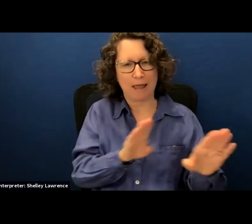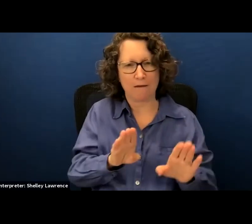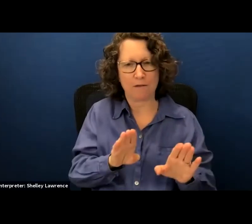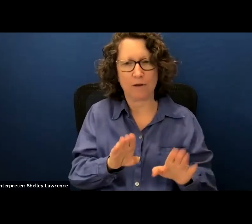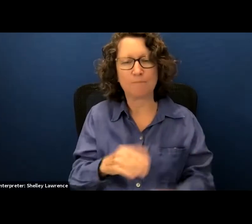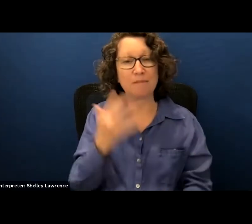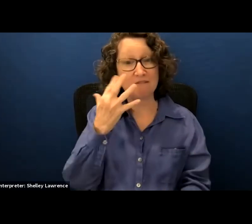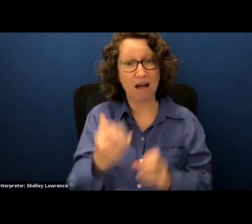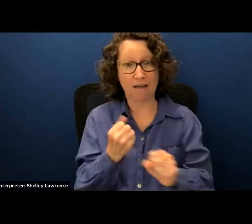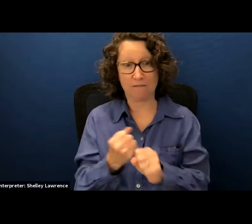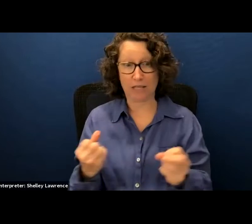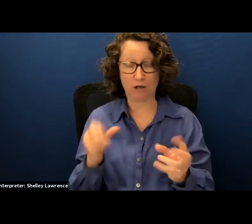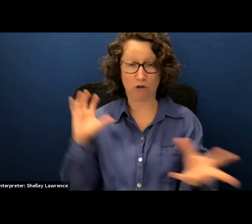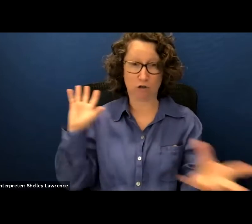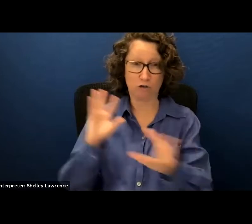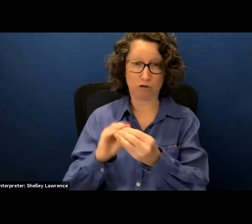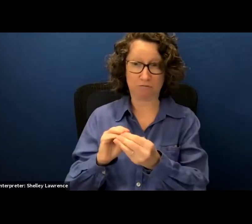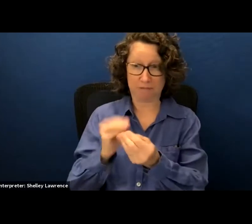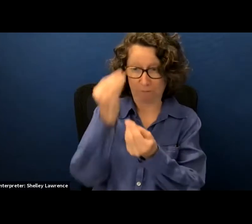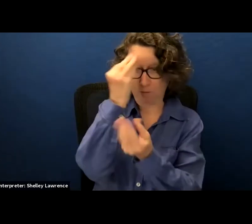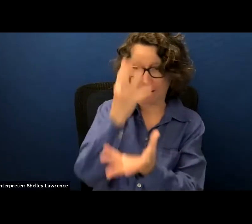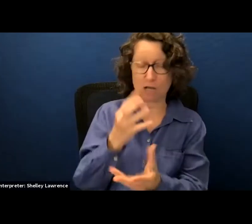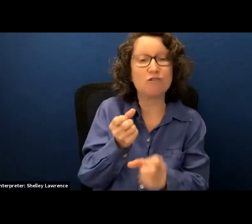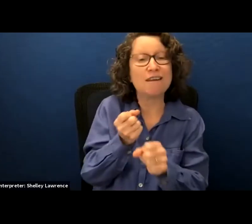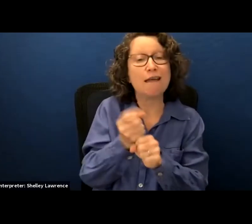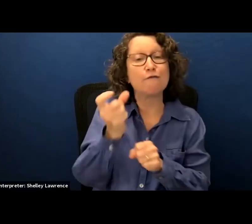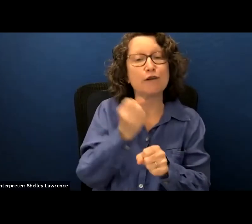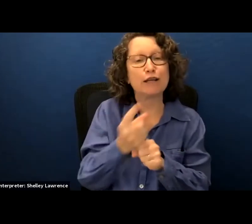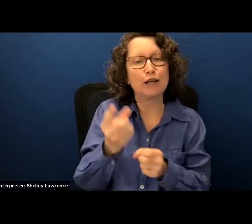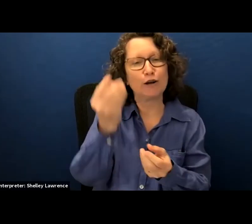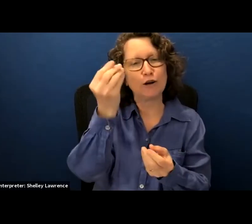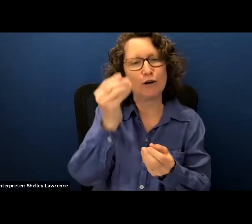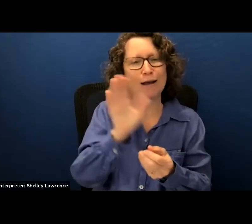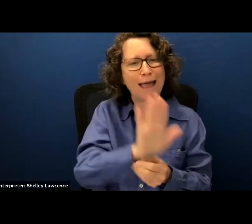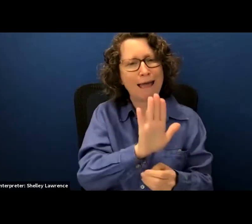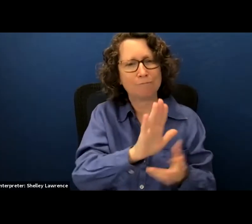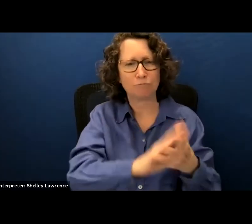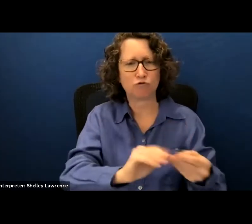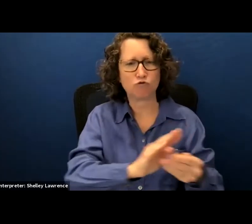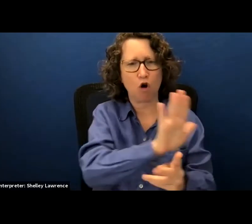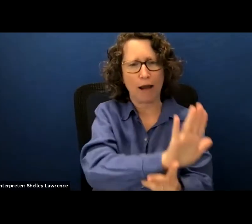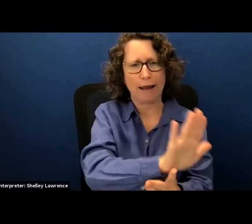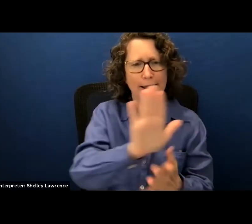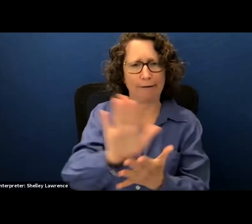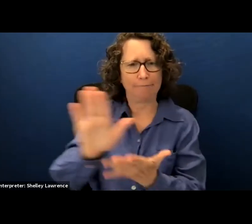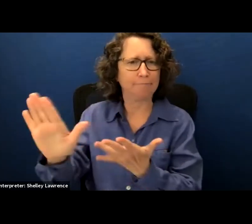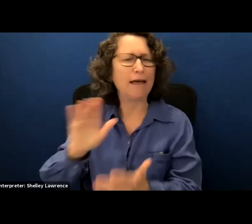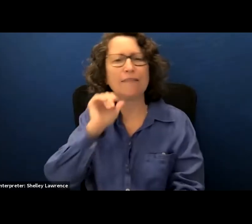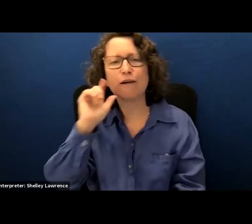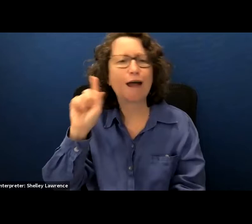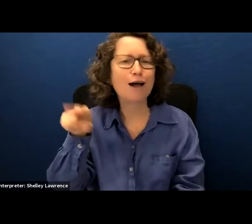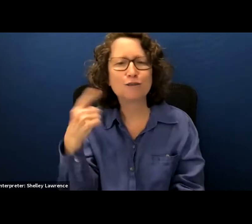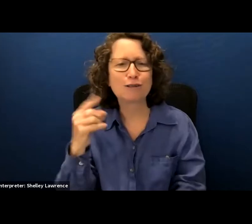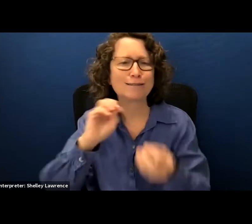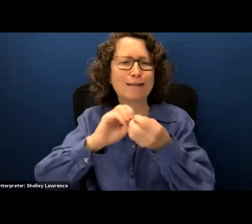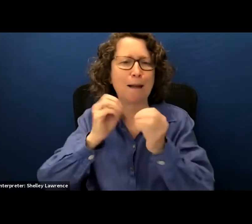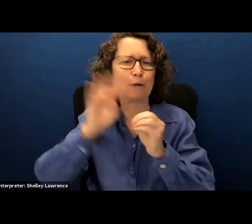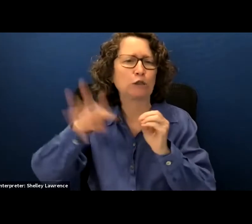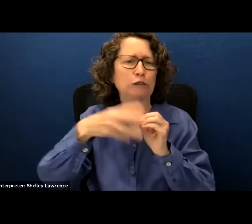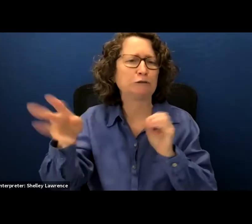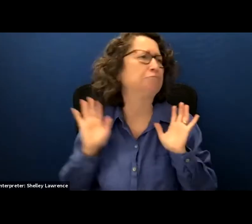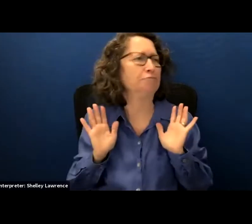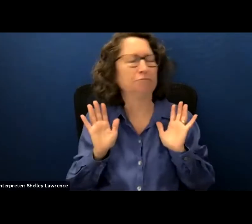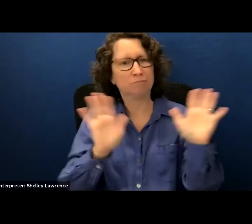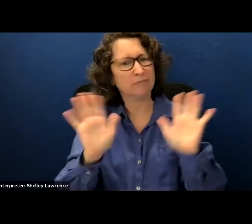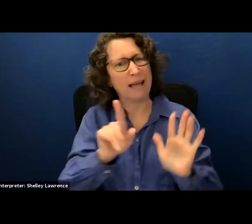years of data here. Each year obviously tells stories. They aren't just numbers on a page.